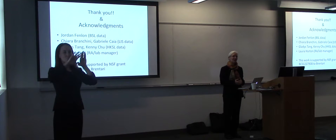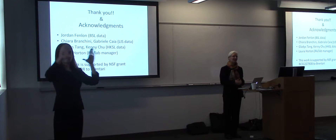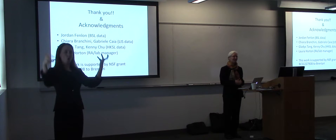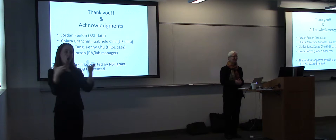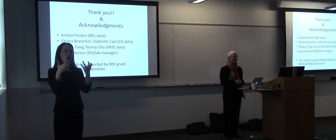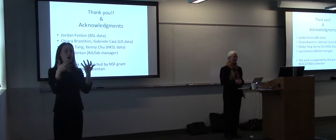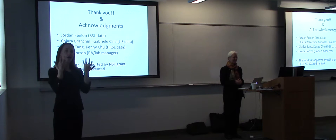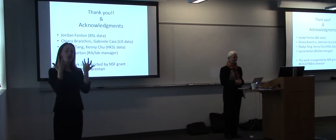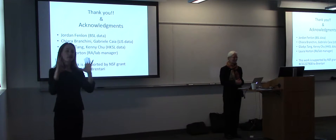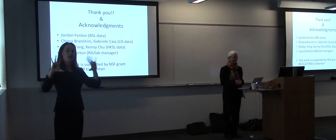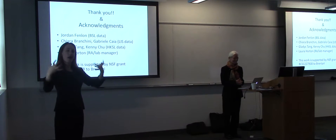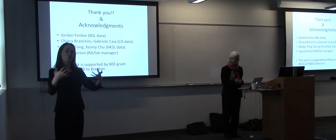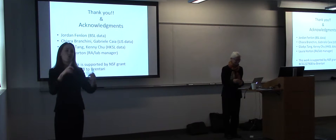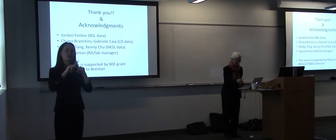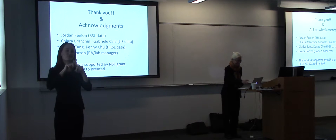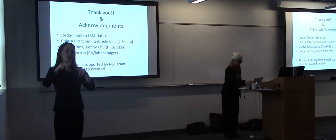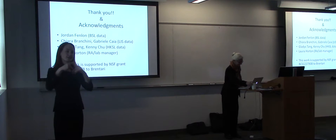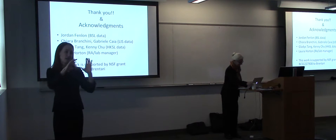That's all. Thank you.